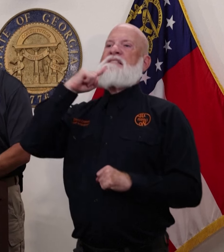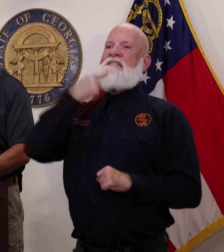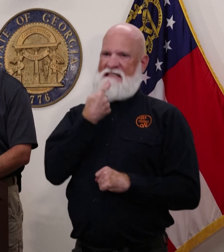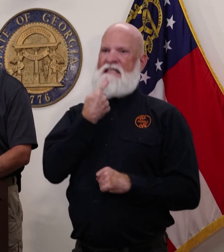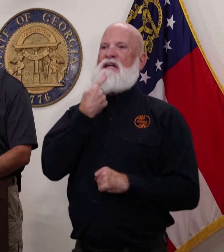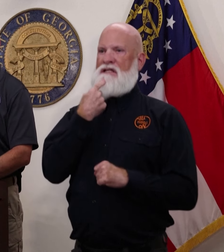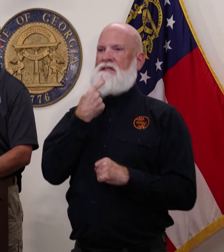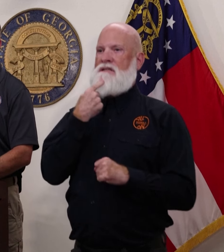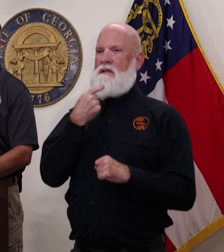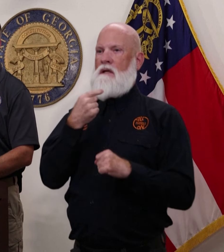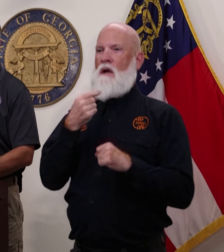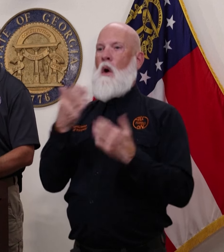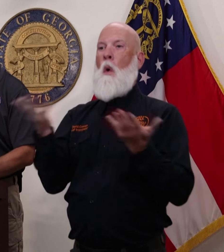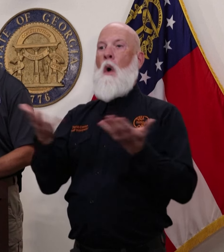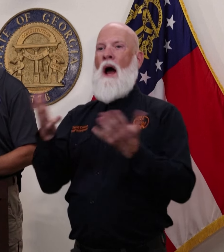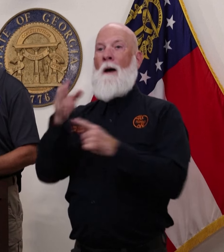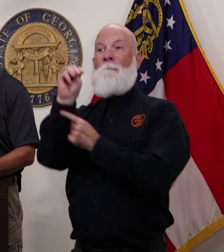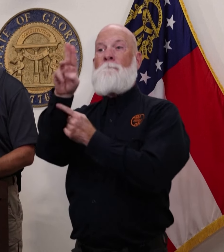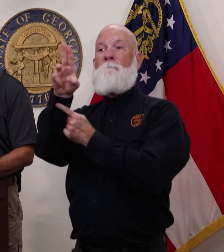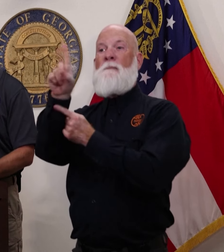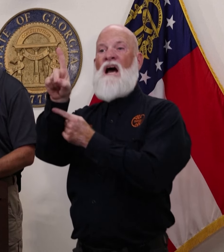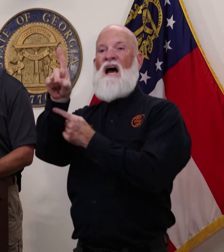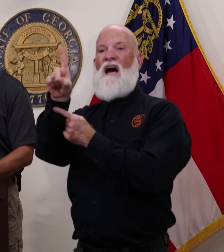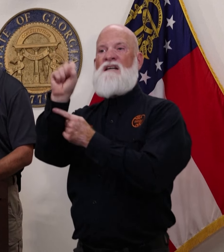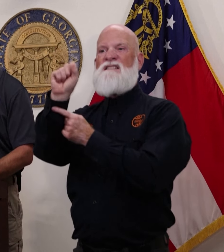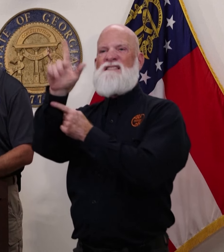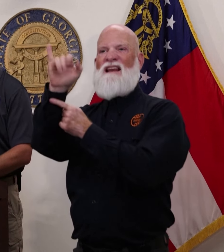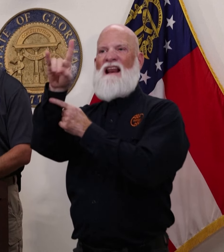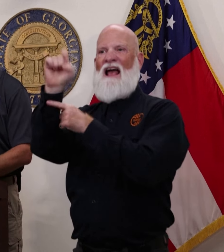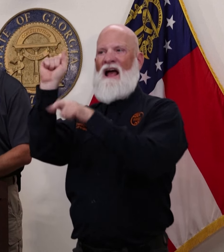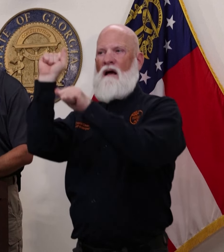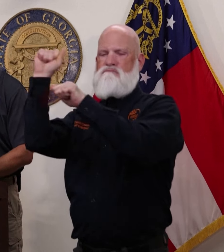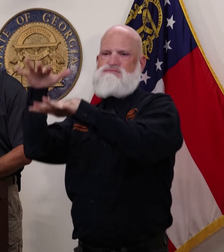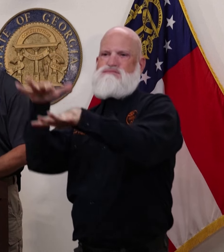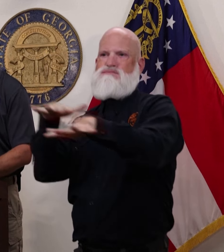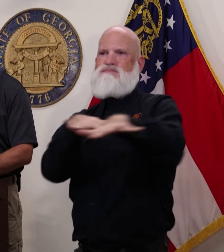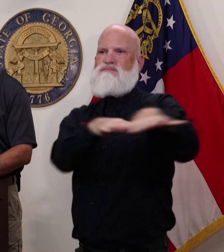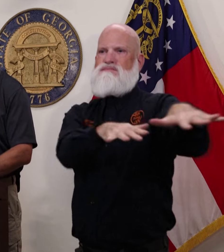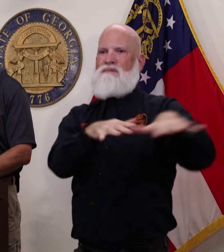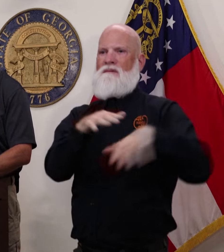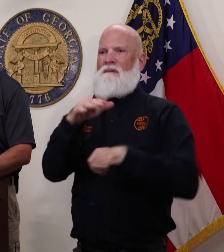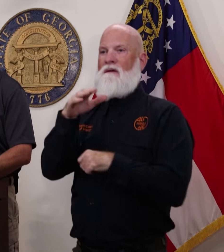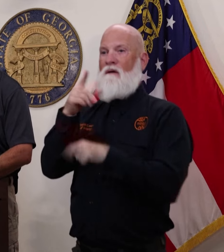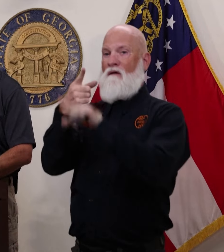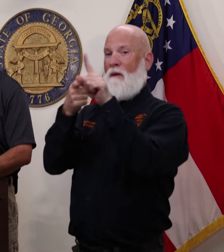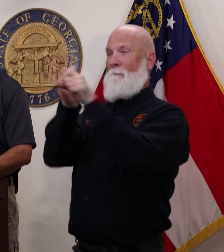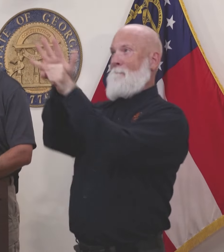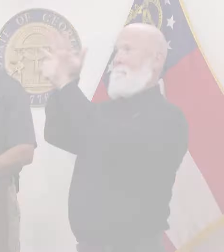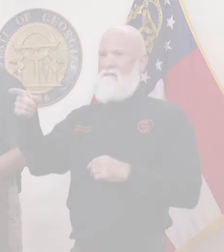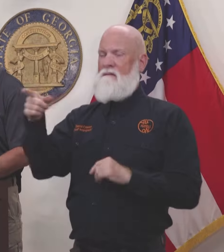that the National Hurricane Center has been discussing in our mountainous areas, just because the ground is going to be